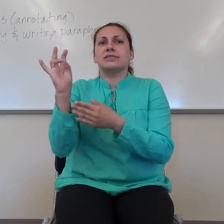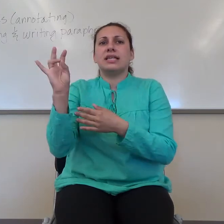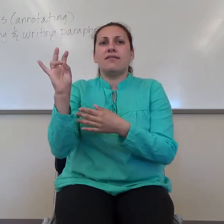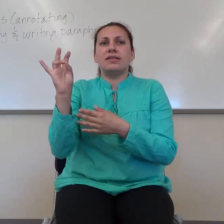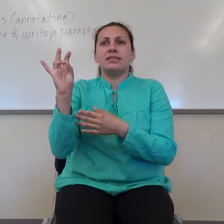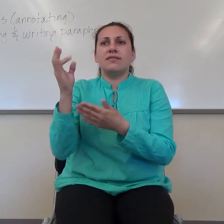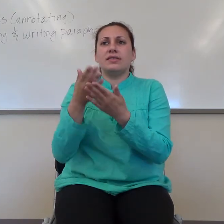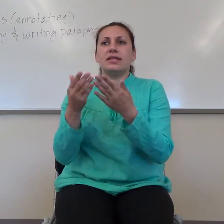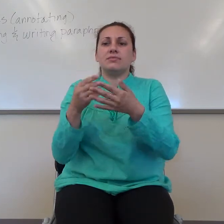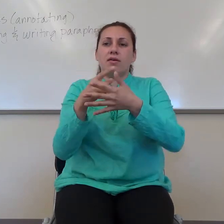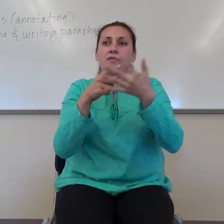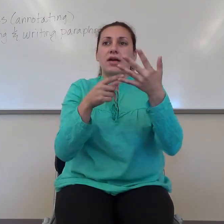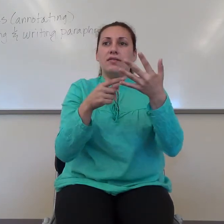5 of the 7